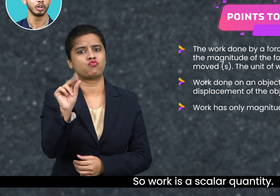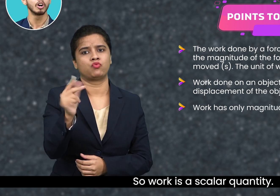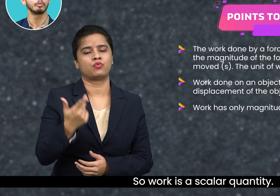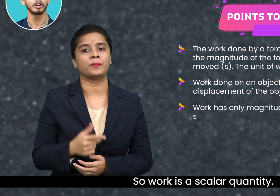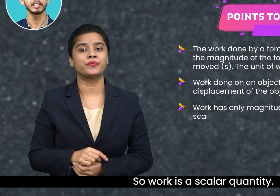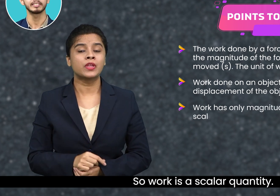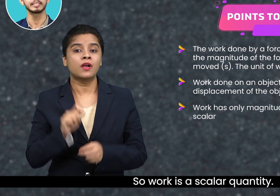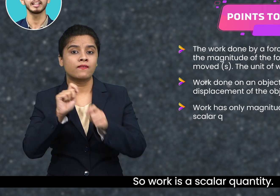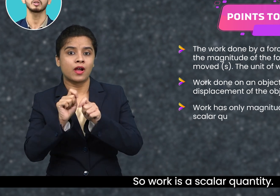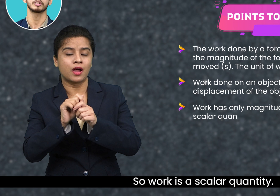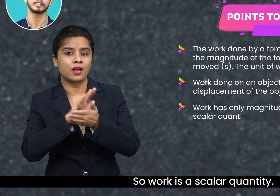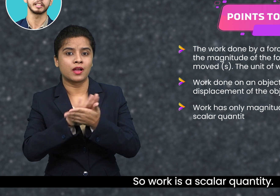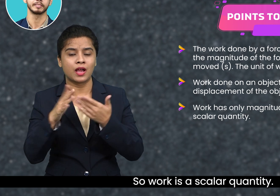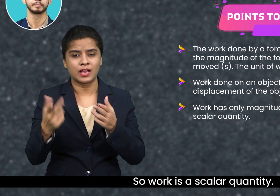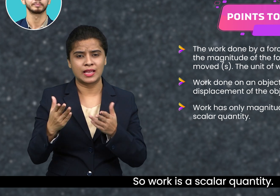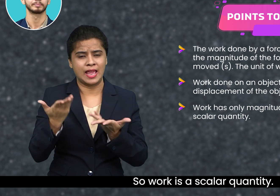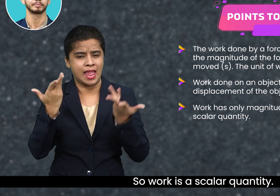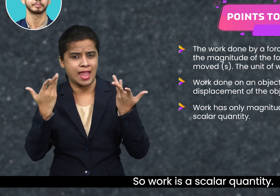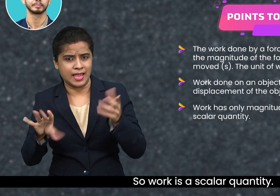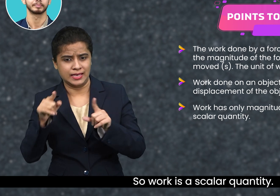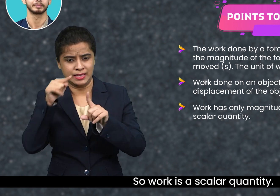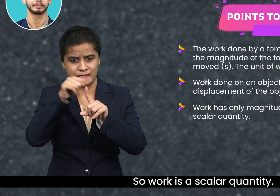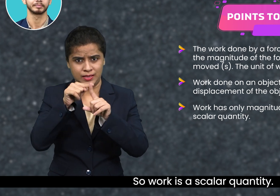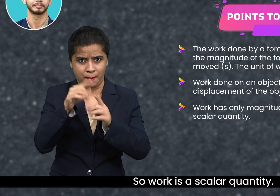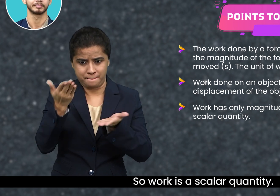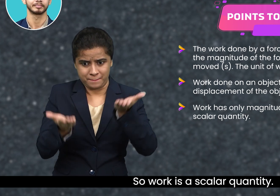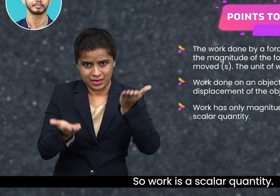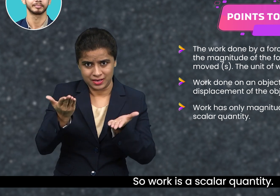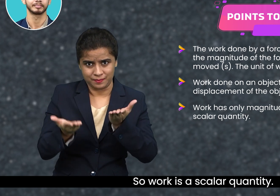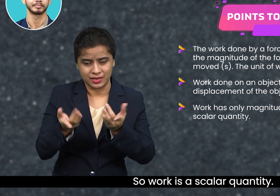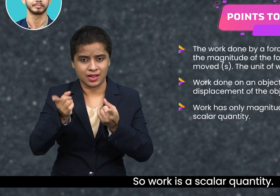So, work is a scalar quantity.